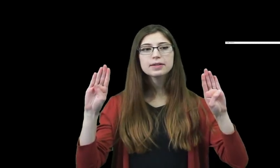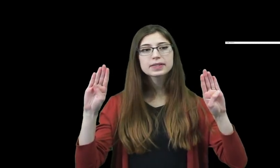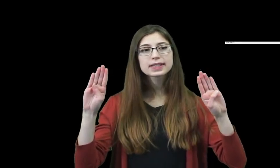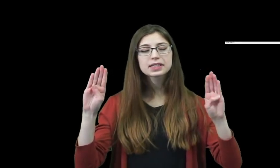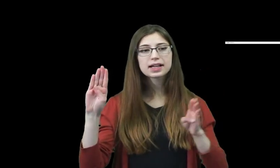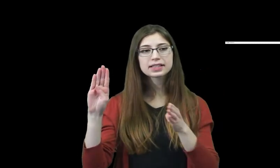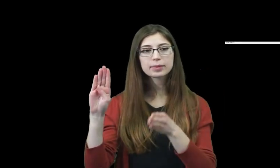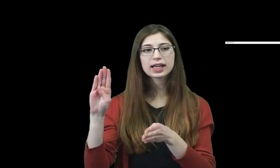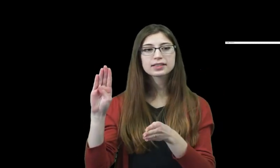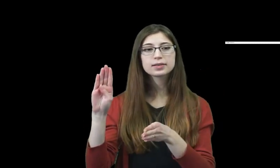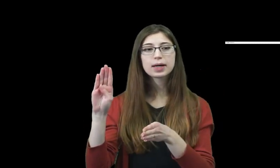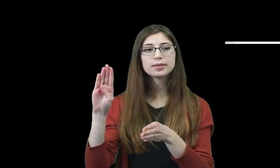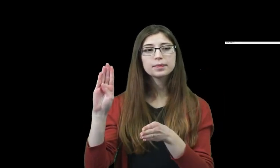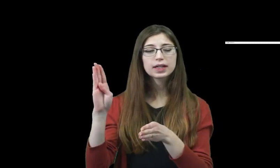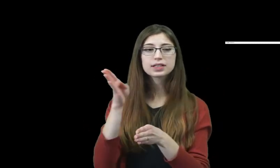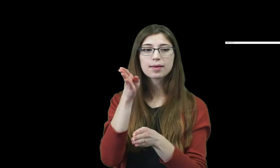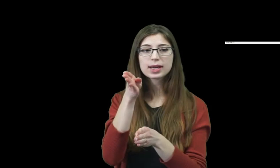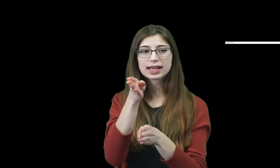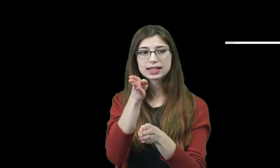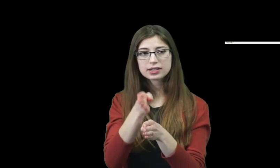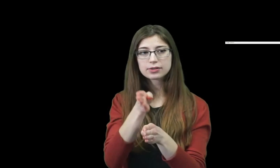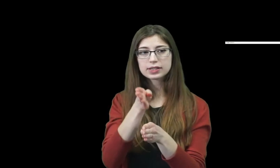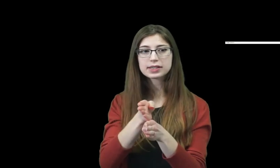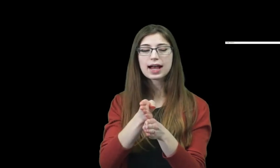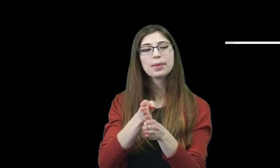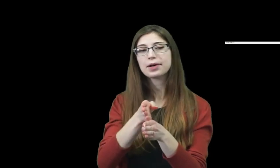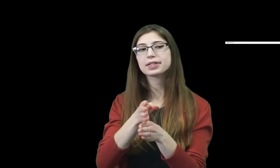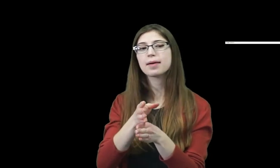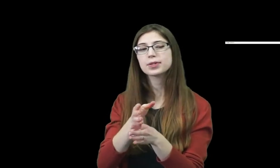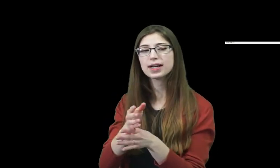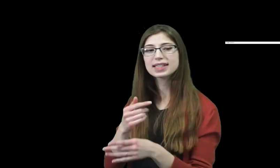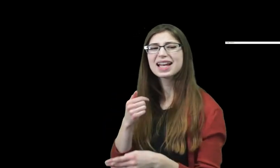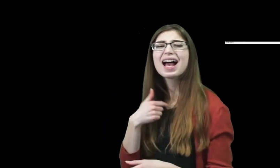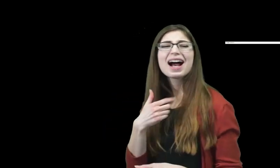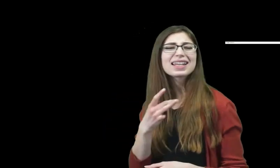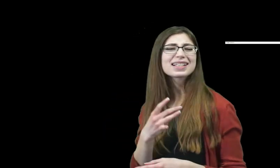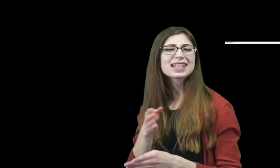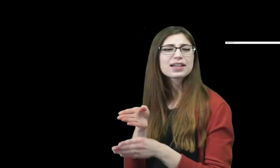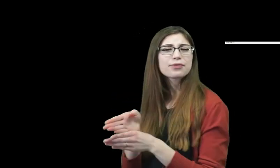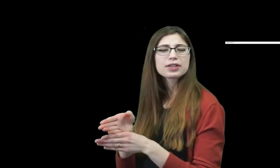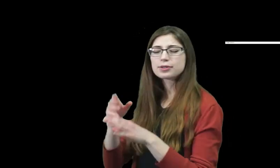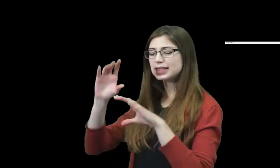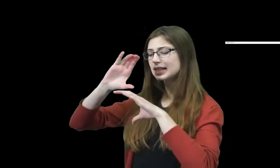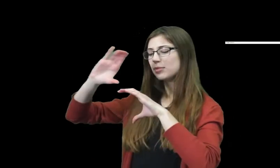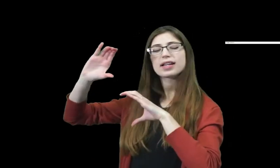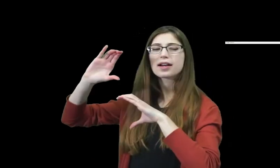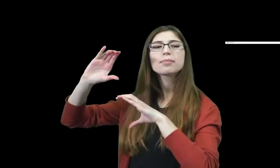shapes, non-dominant hand on the bottom, and your dominant hand is just going to tap on top twice. I like to think of one of those double-decker